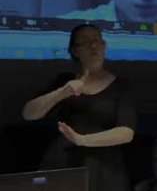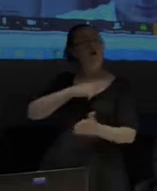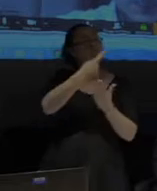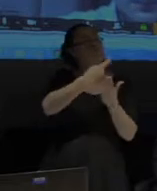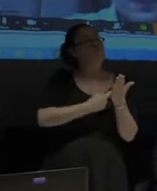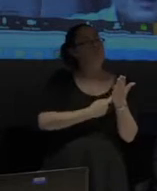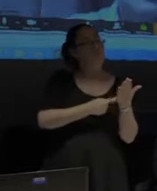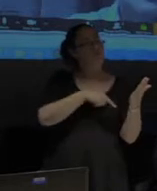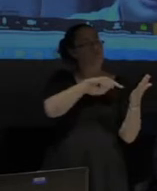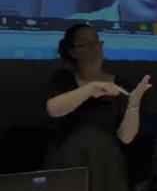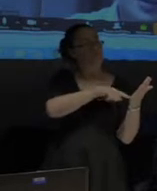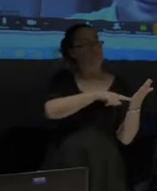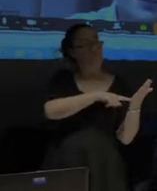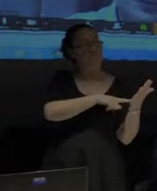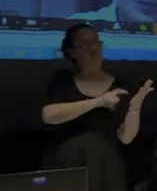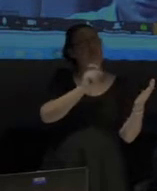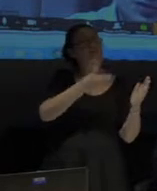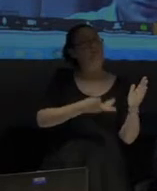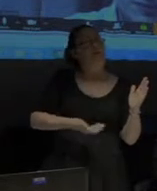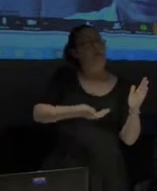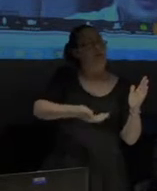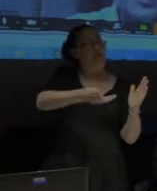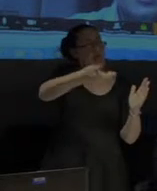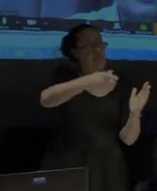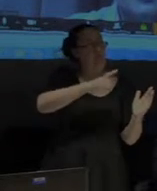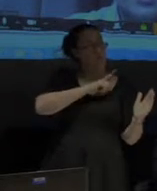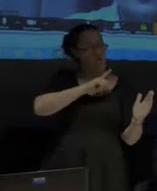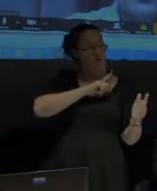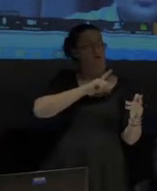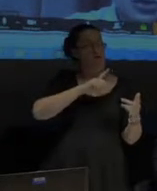so. I'm exaggerating for illustrative